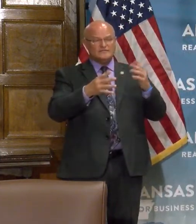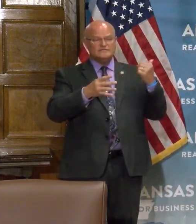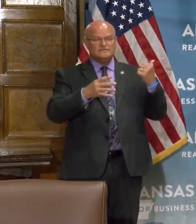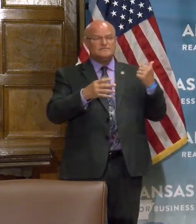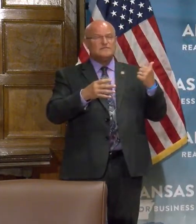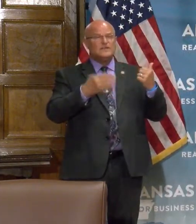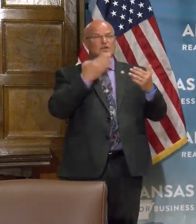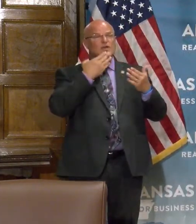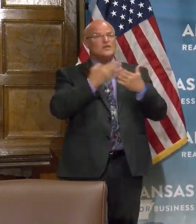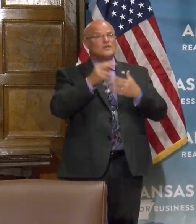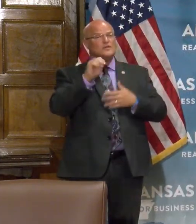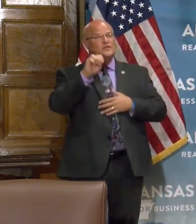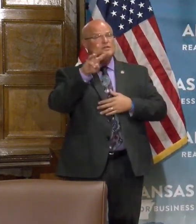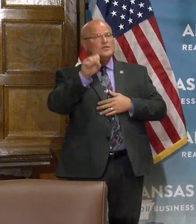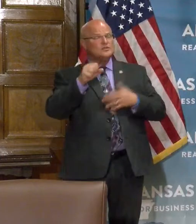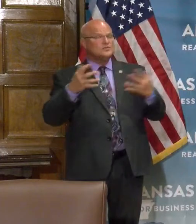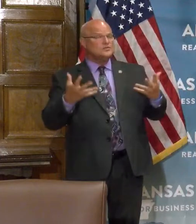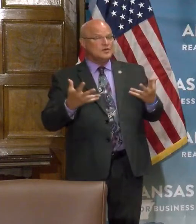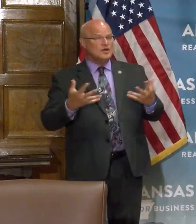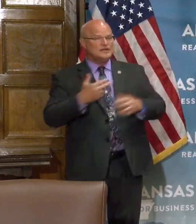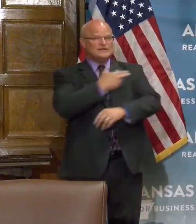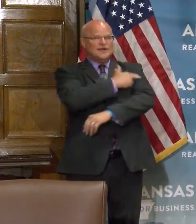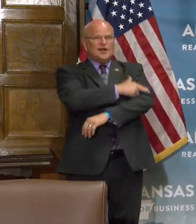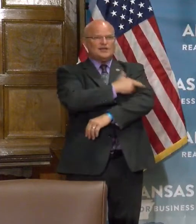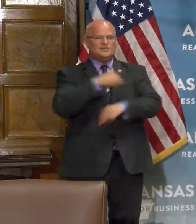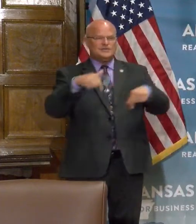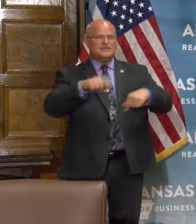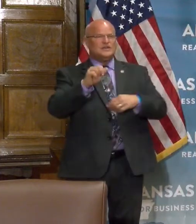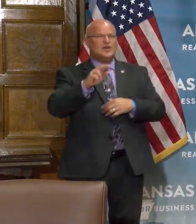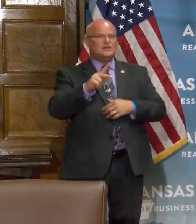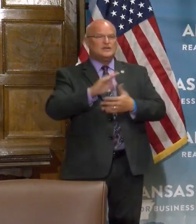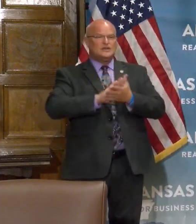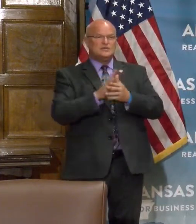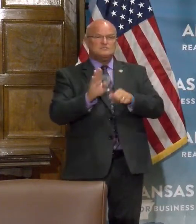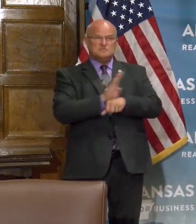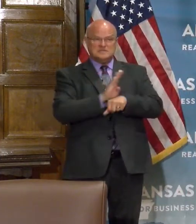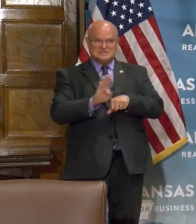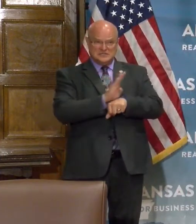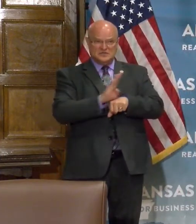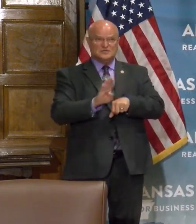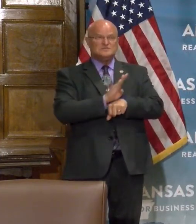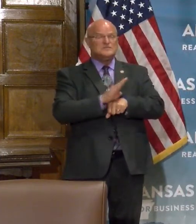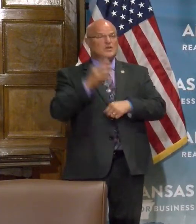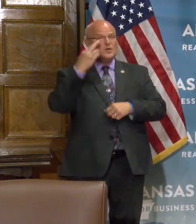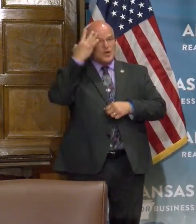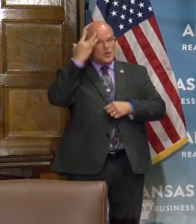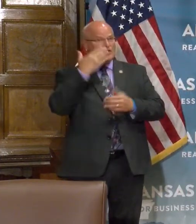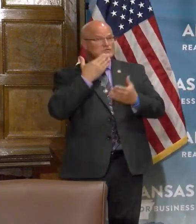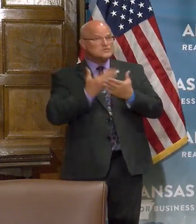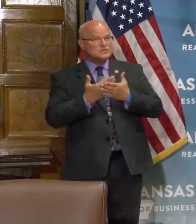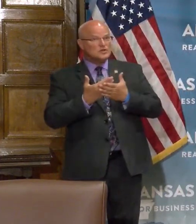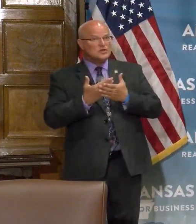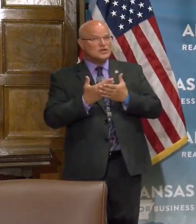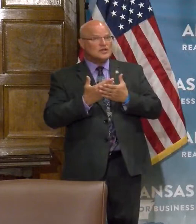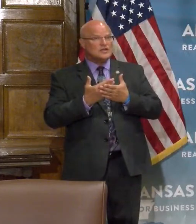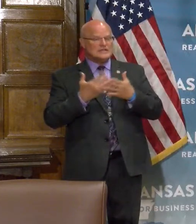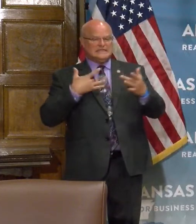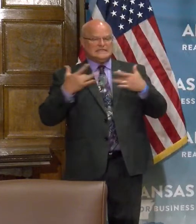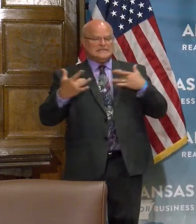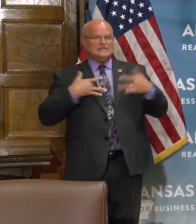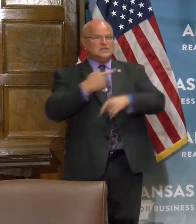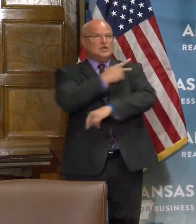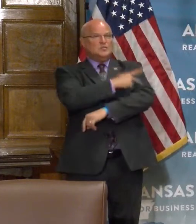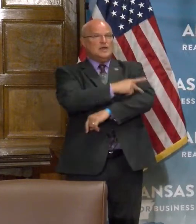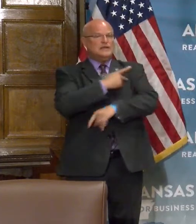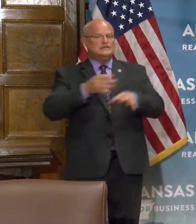The good news is that hospitals in Arkansas are getting busier, and the reason that's good is that there was a lot of concern that